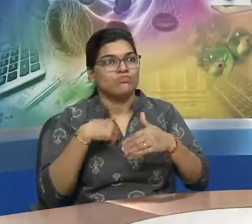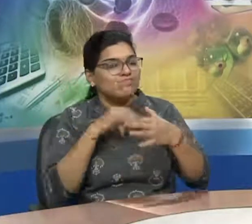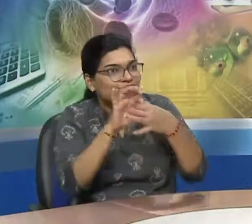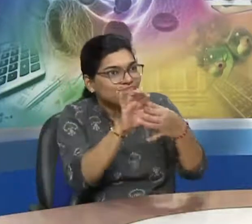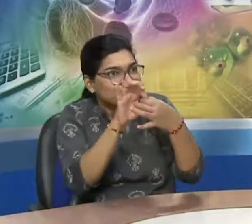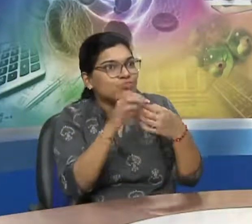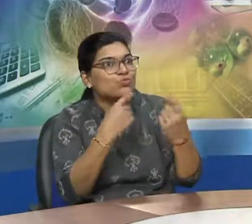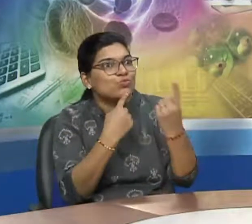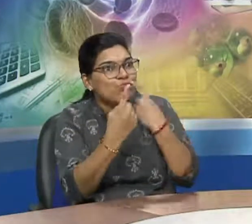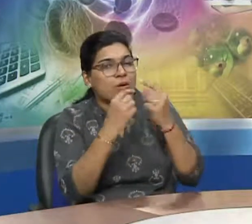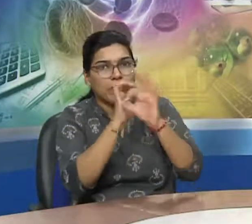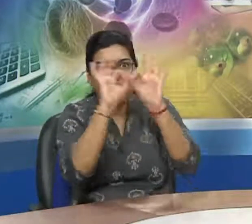work,